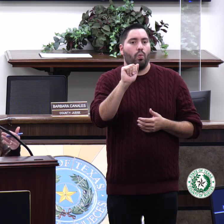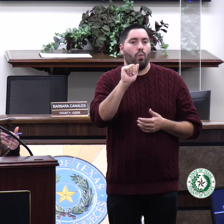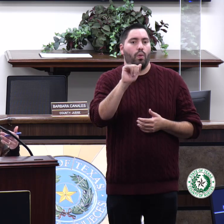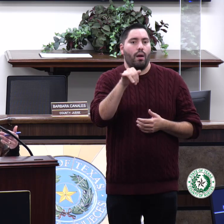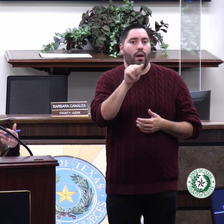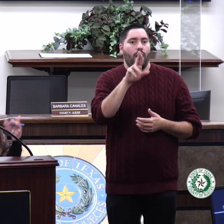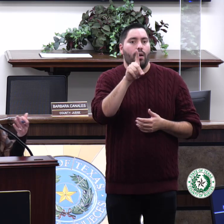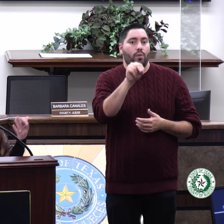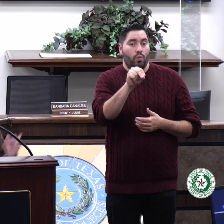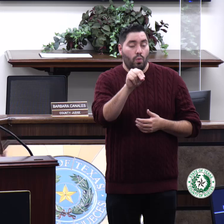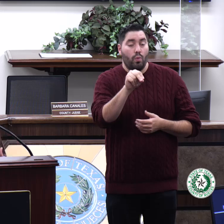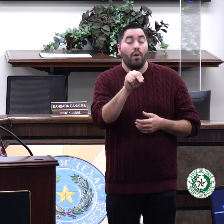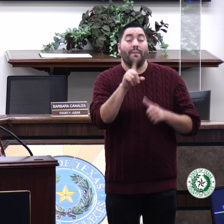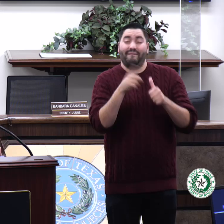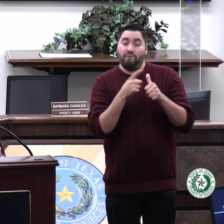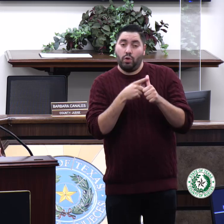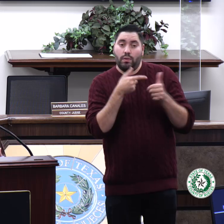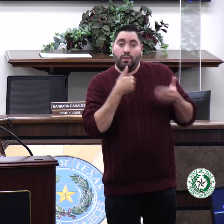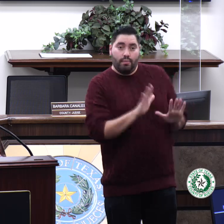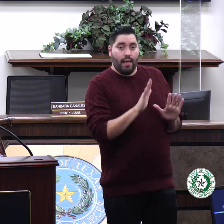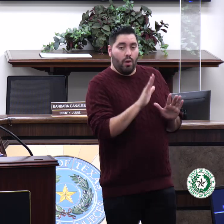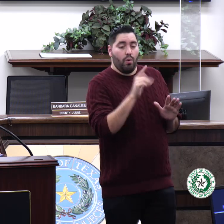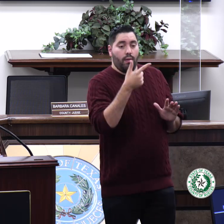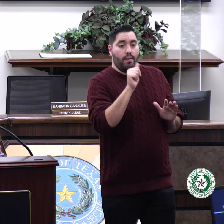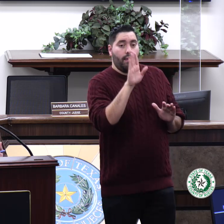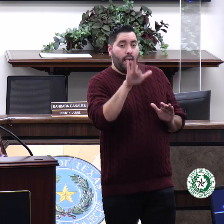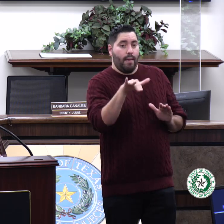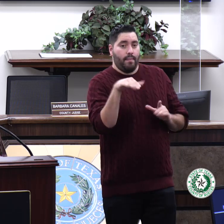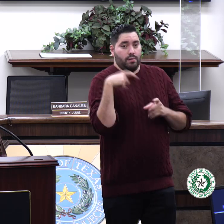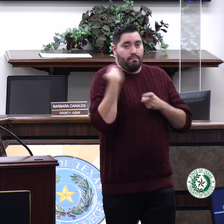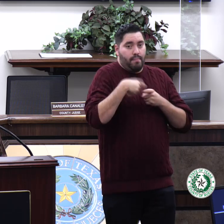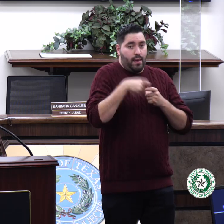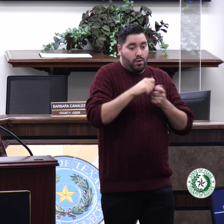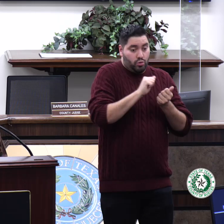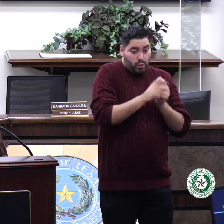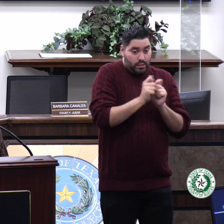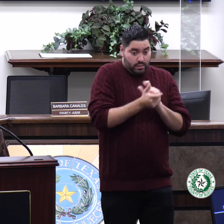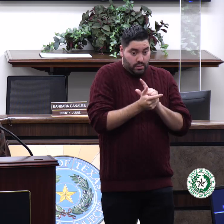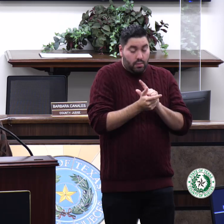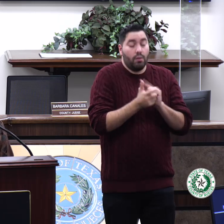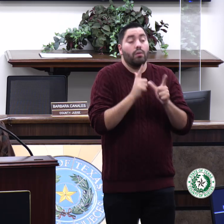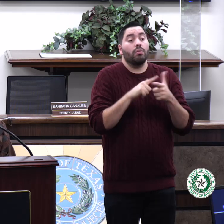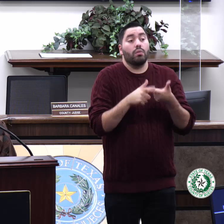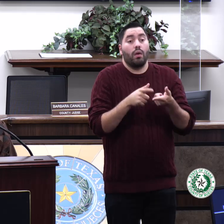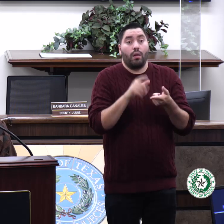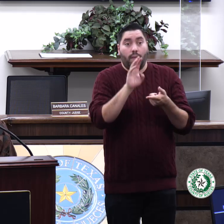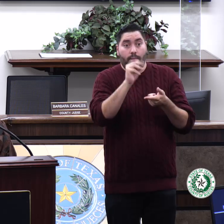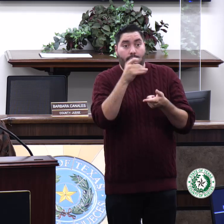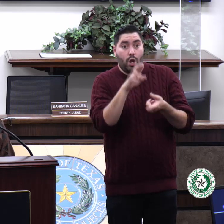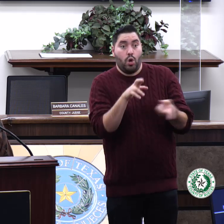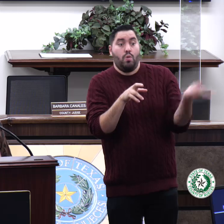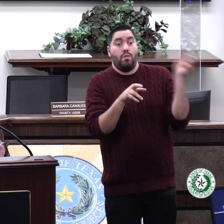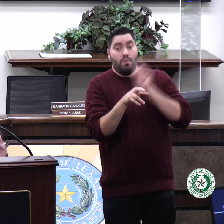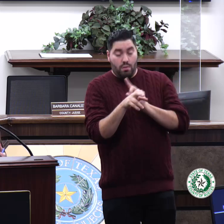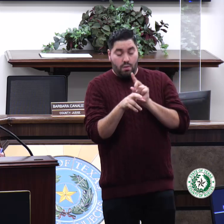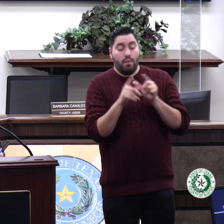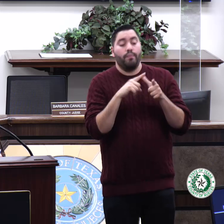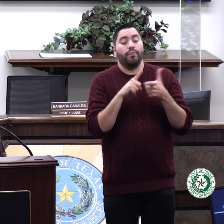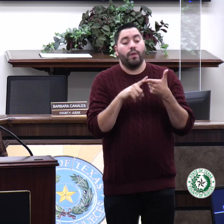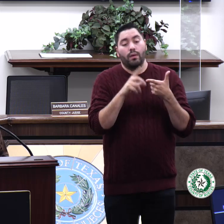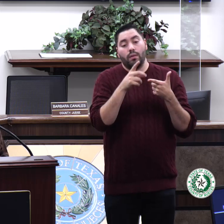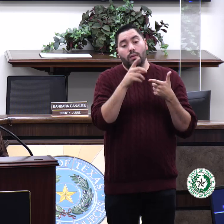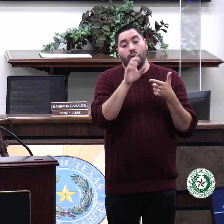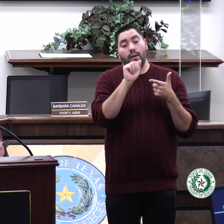to do some translation, and then we'll ask you to the podium, and then after Mayor Guajardo, we'll have Annette Rodriguez, Dr.